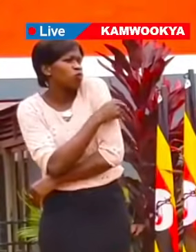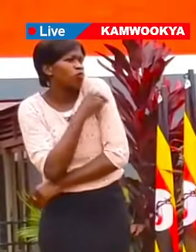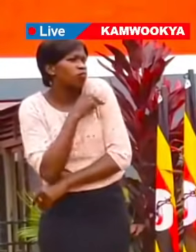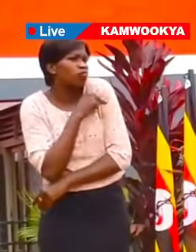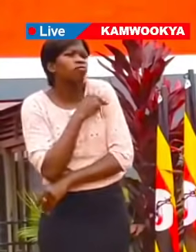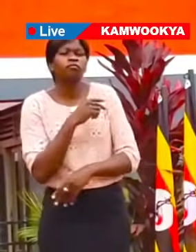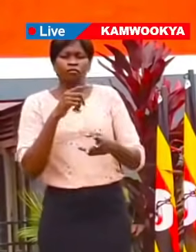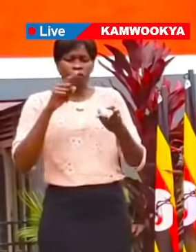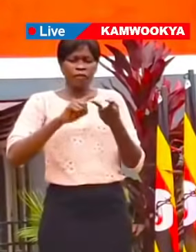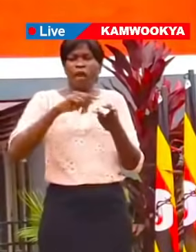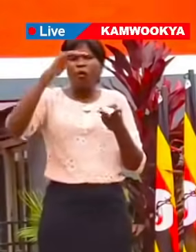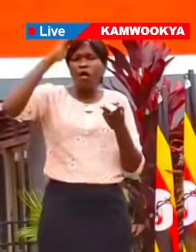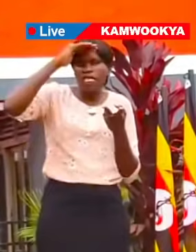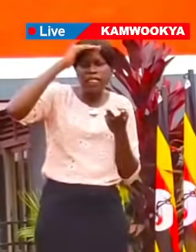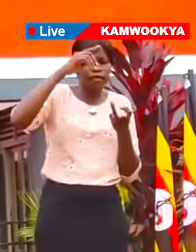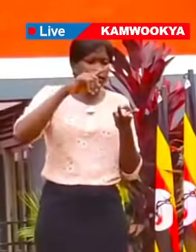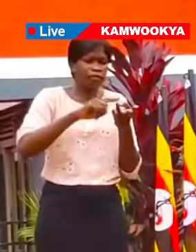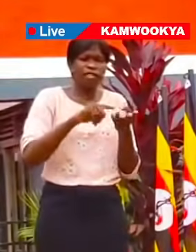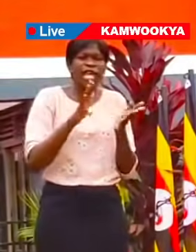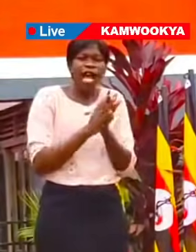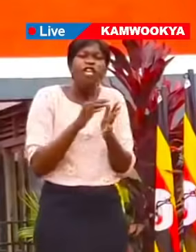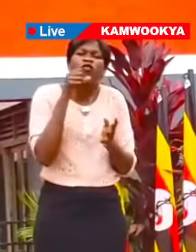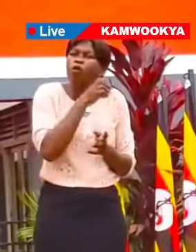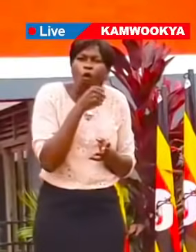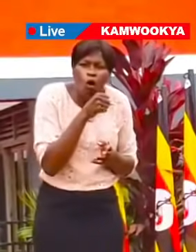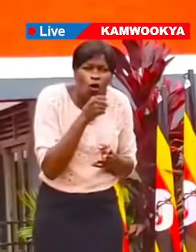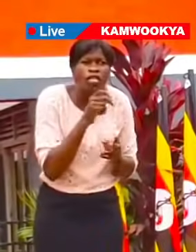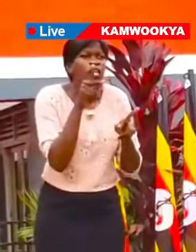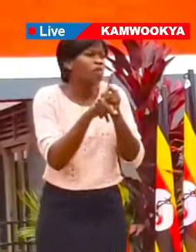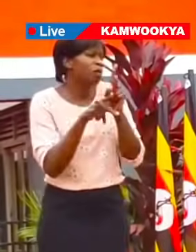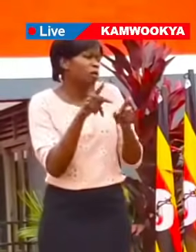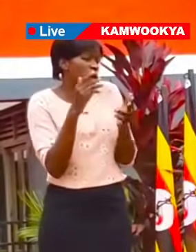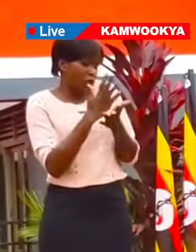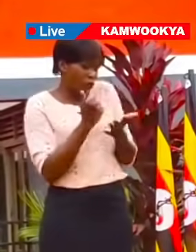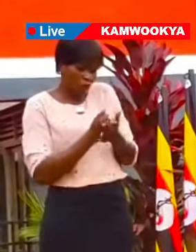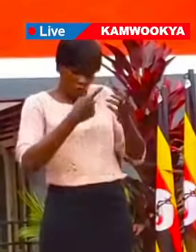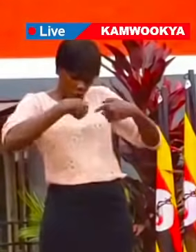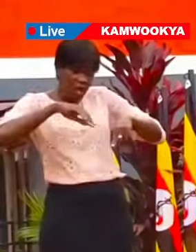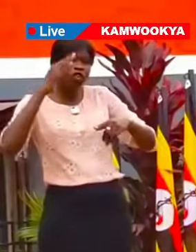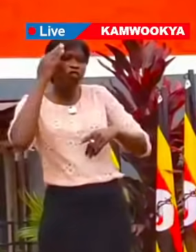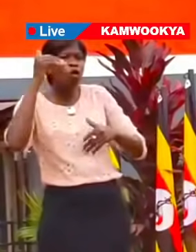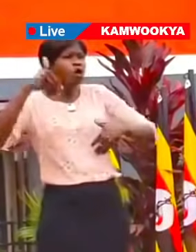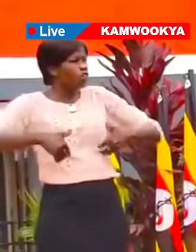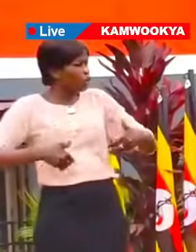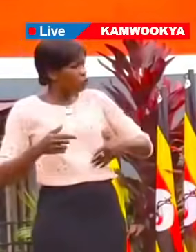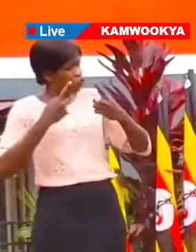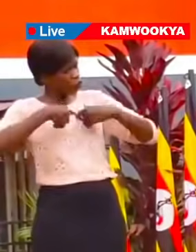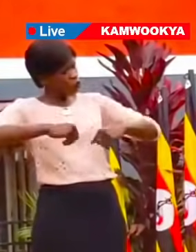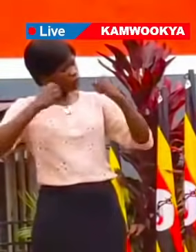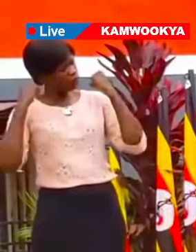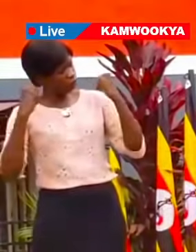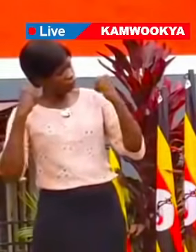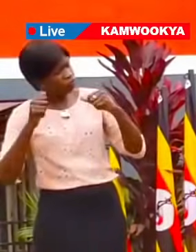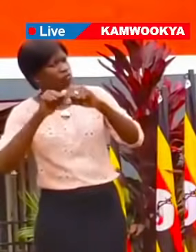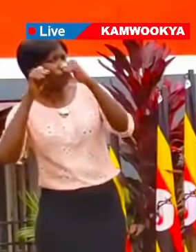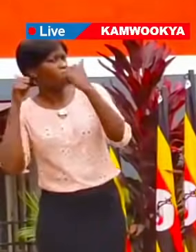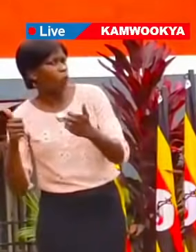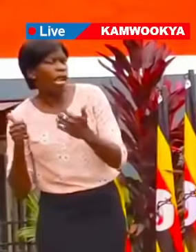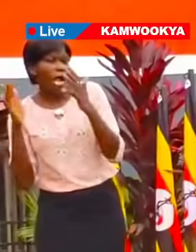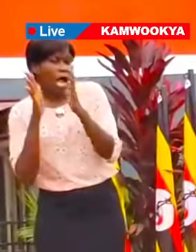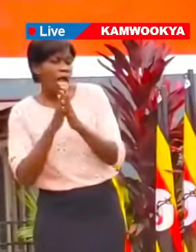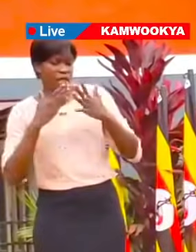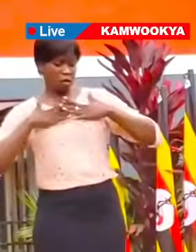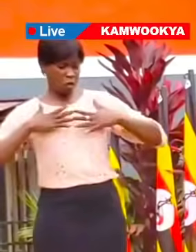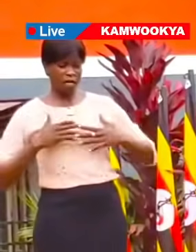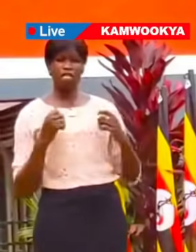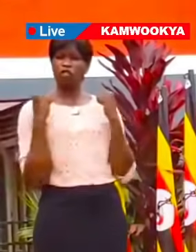the policemen, and the elderly. Because we know with the youth we are strong and our body